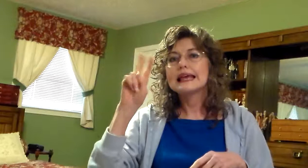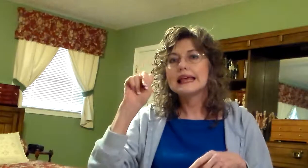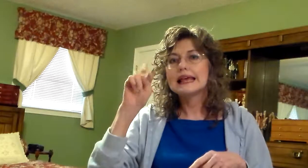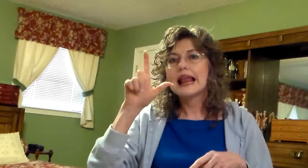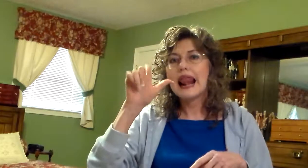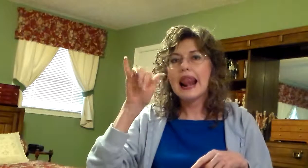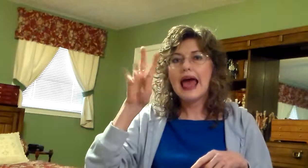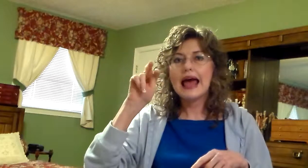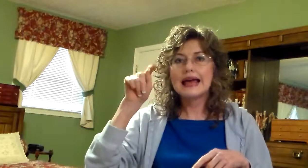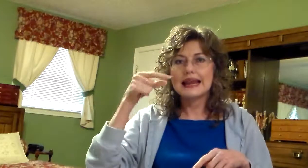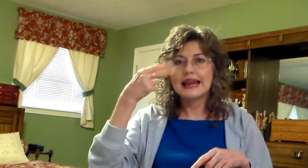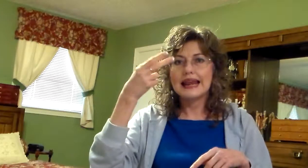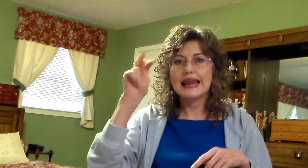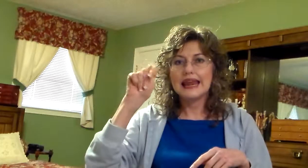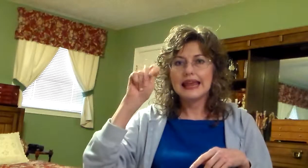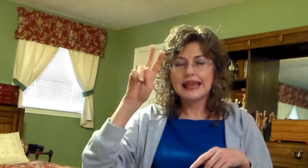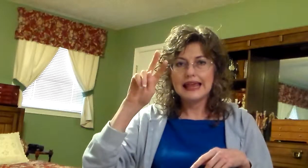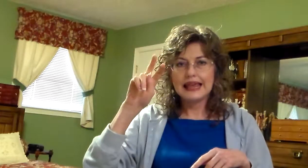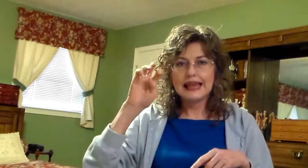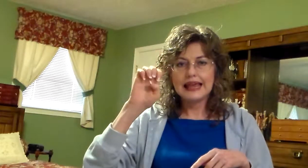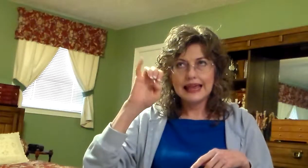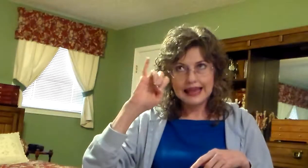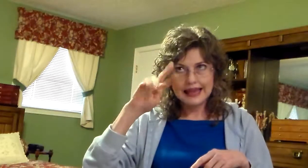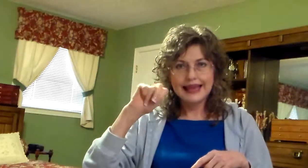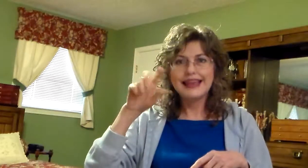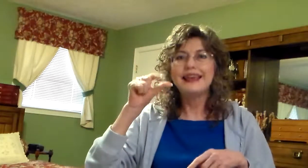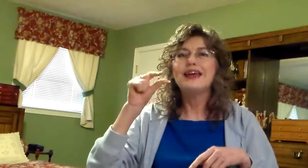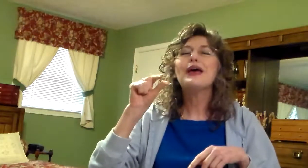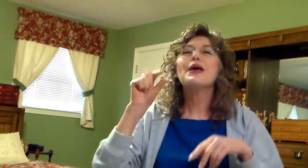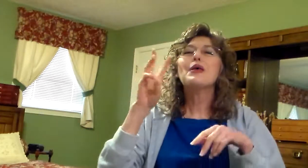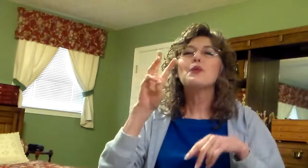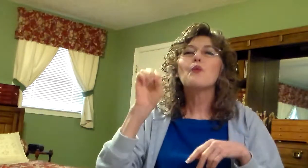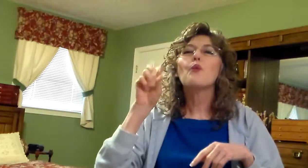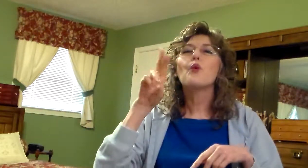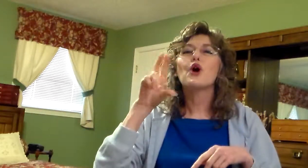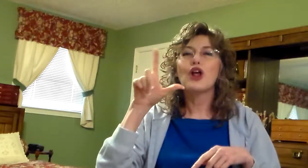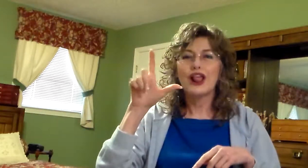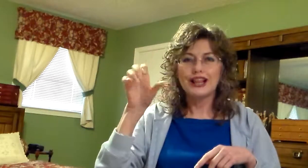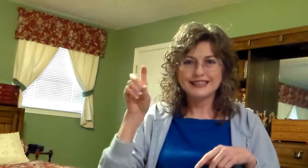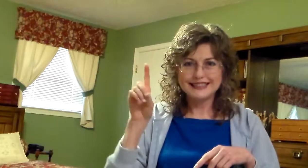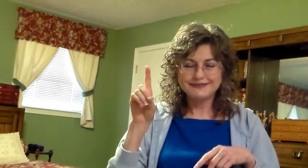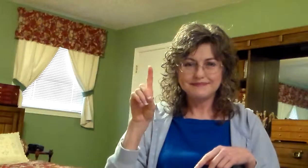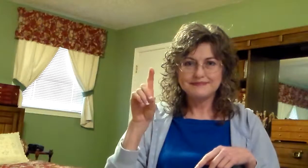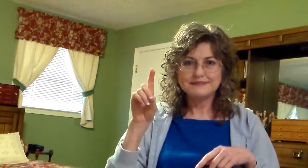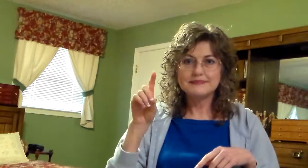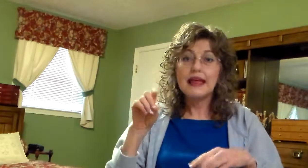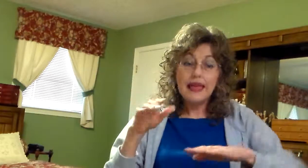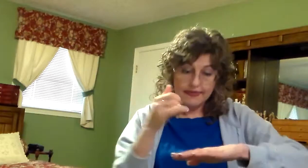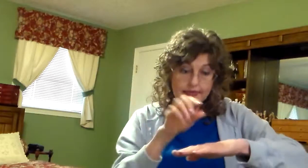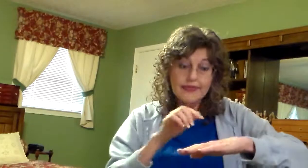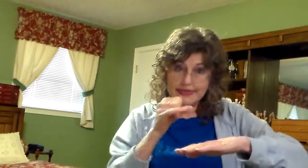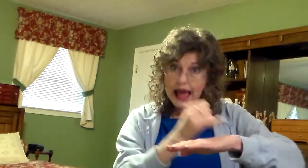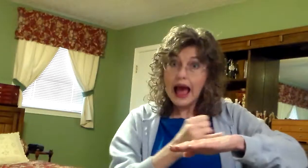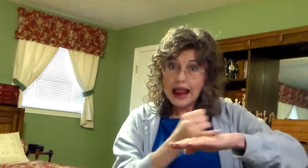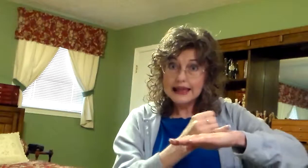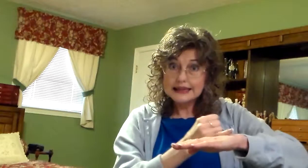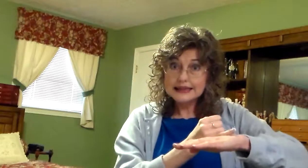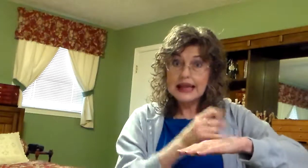home in New York City, I stand on an island called Liberty Island, which is named after me, and it's in New York Harbor. And